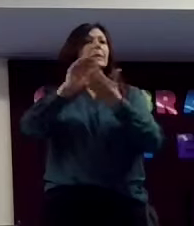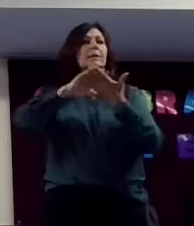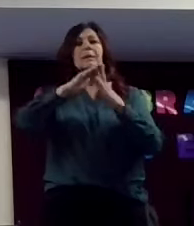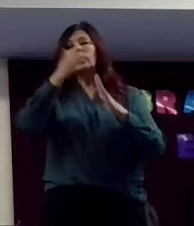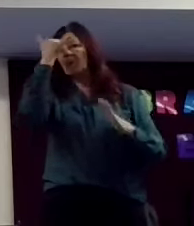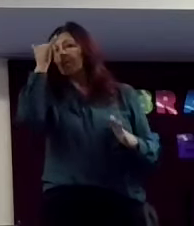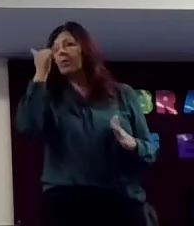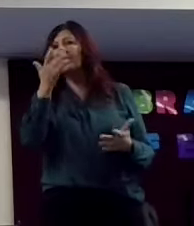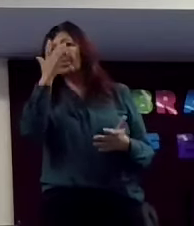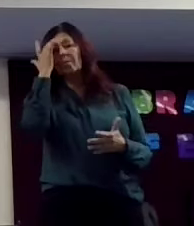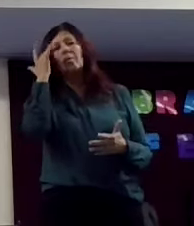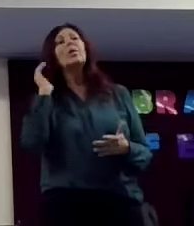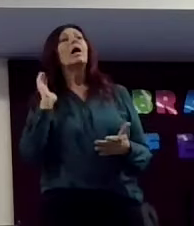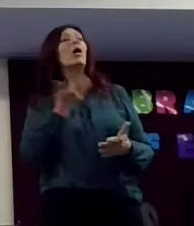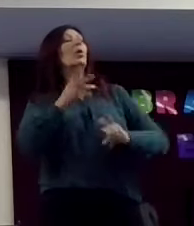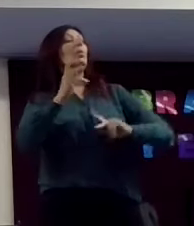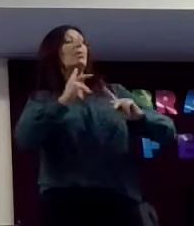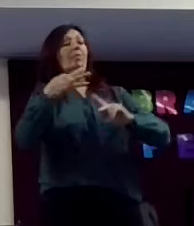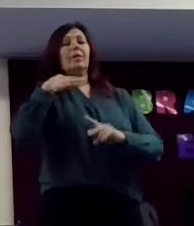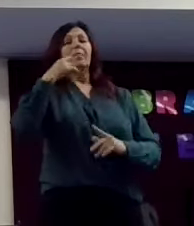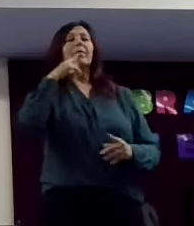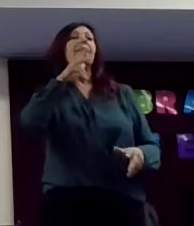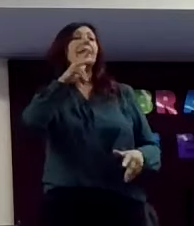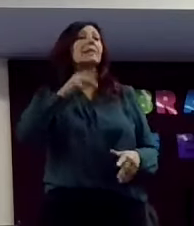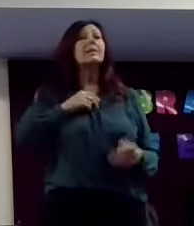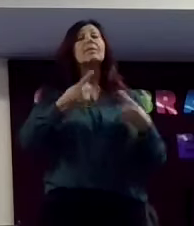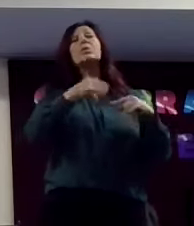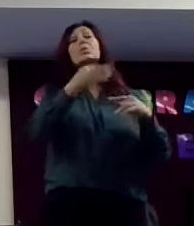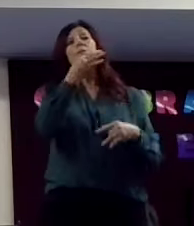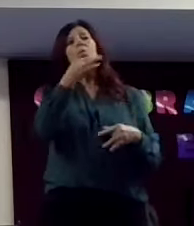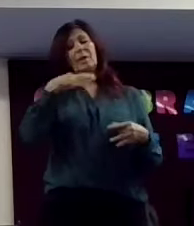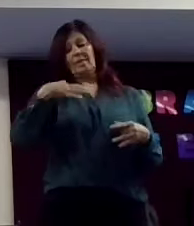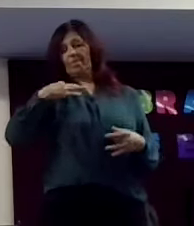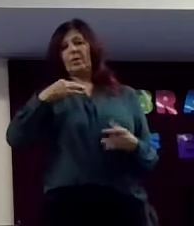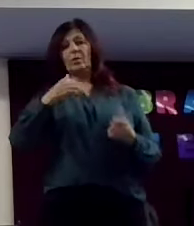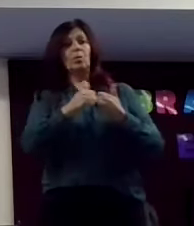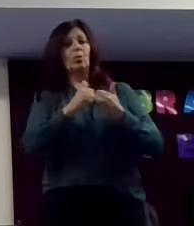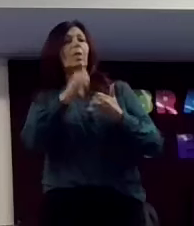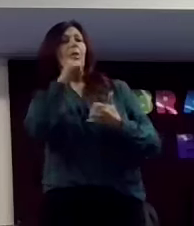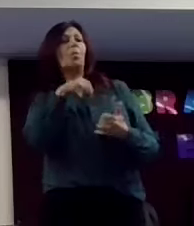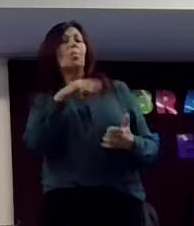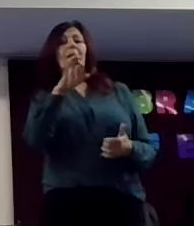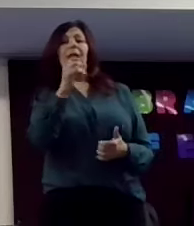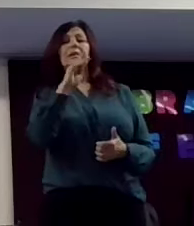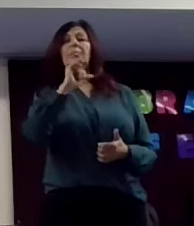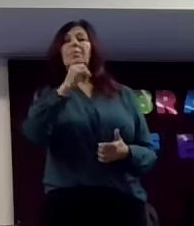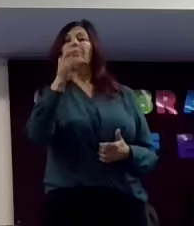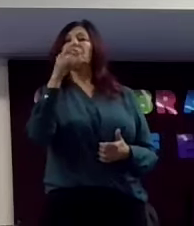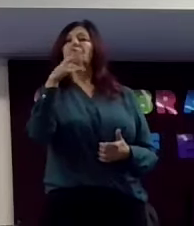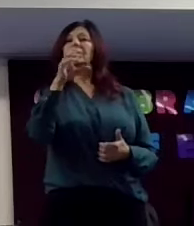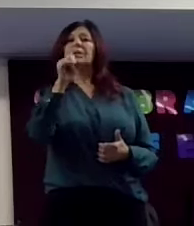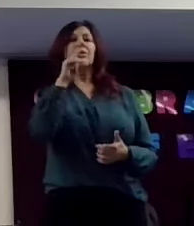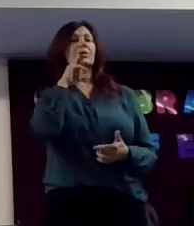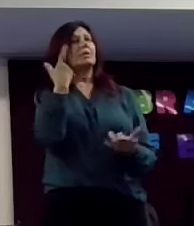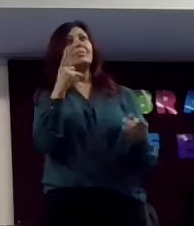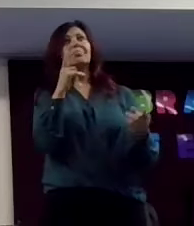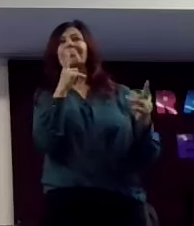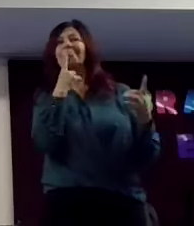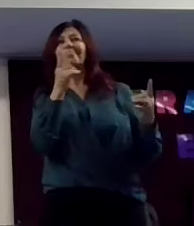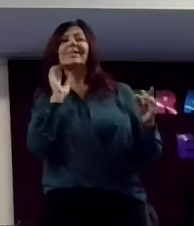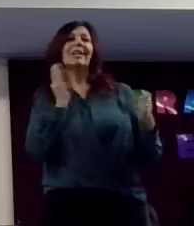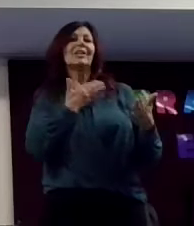Buffalo. Our people volunteer. For example, Thanksgiving is coming up. We volunteer with a woman by the name of Elizabeth Triggs, who is a superstar